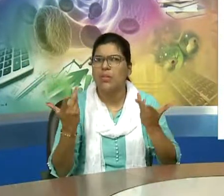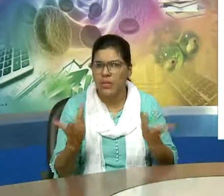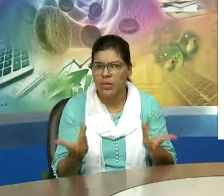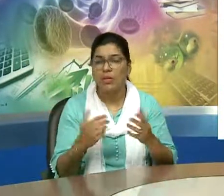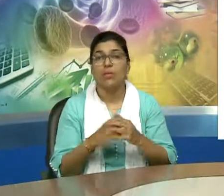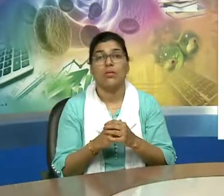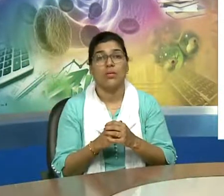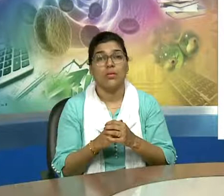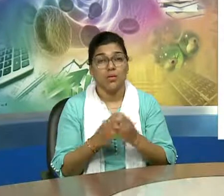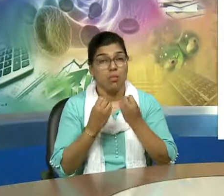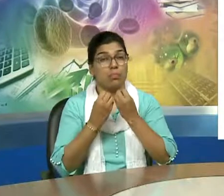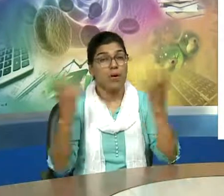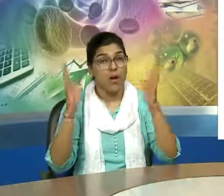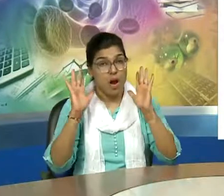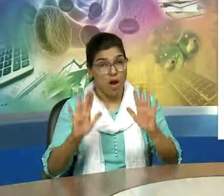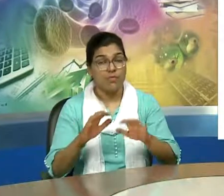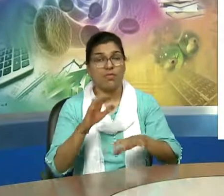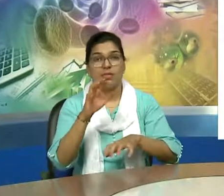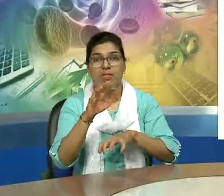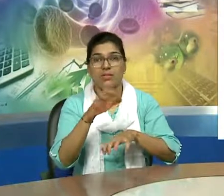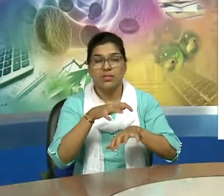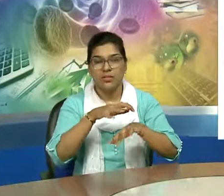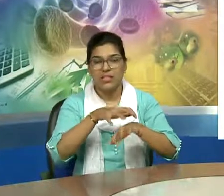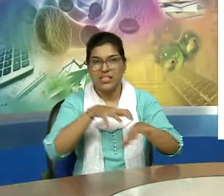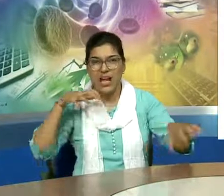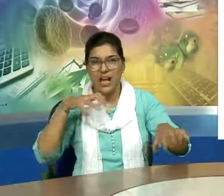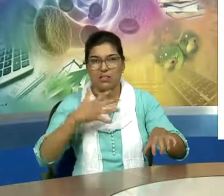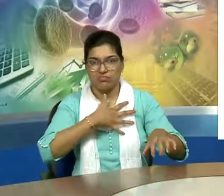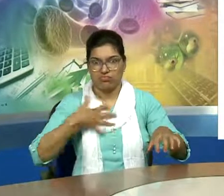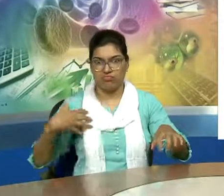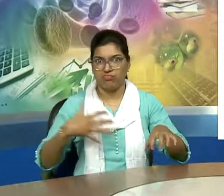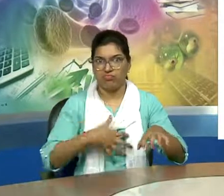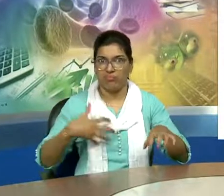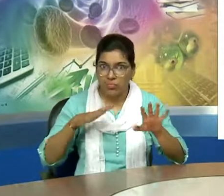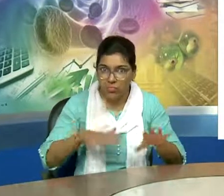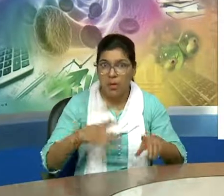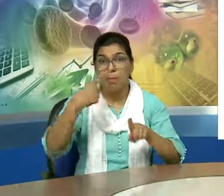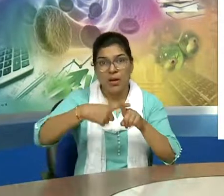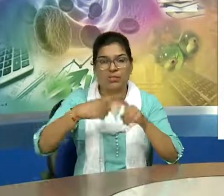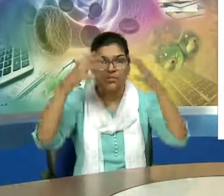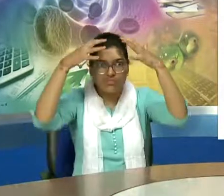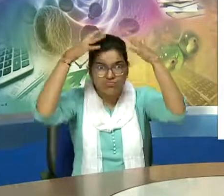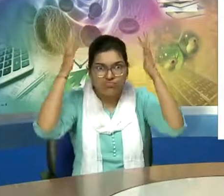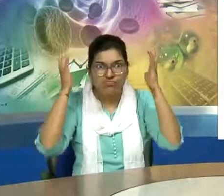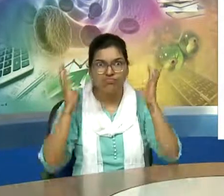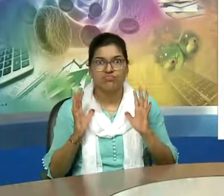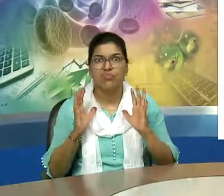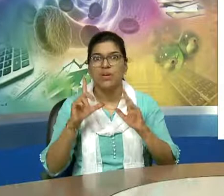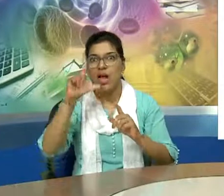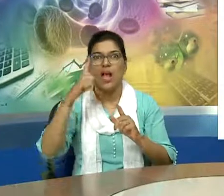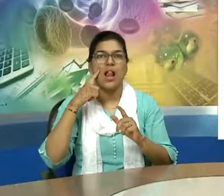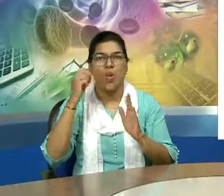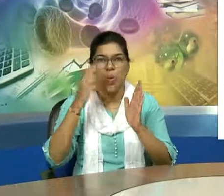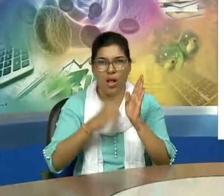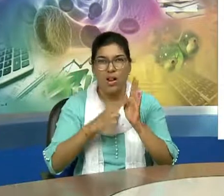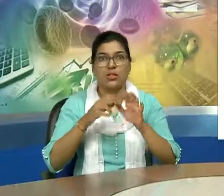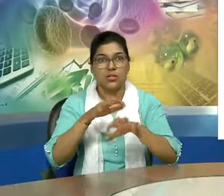explaining about the extinction of wildlife species. As we know that the number of tigers and lions